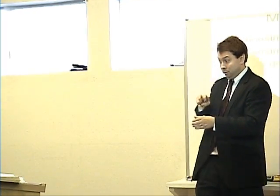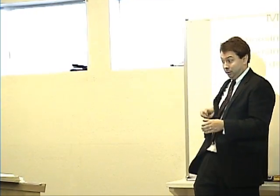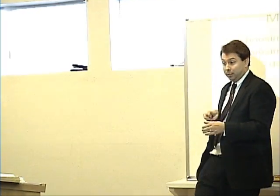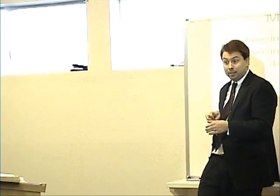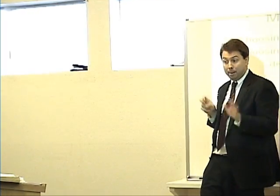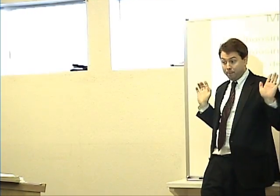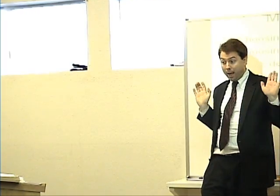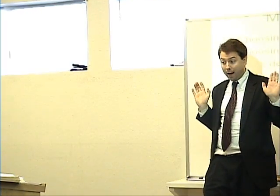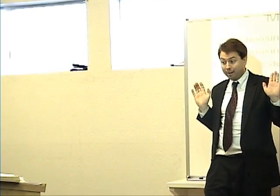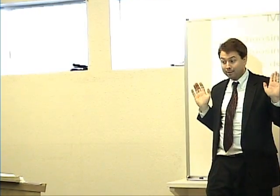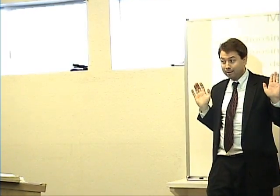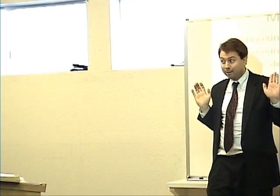to step back.